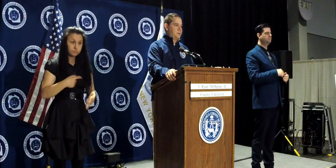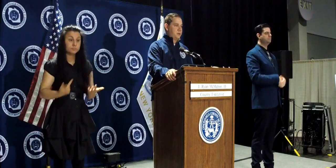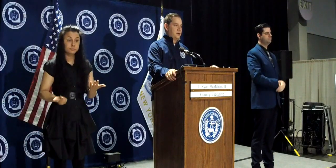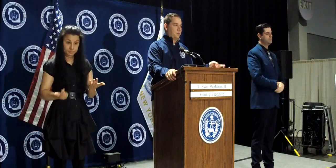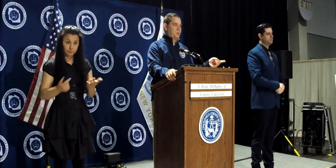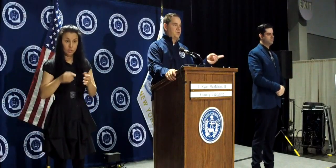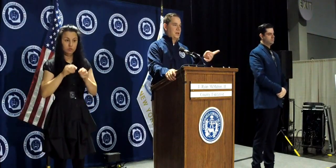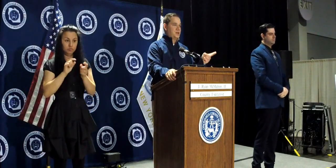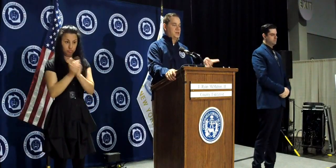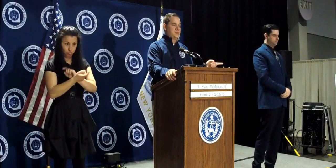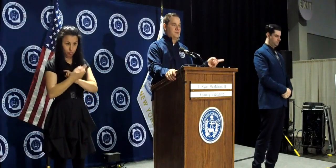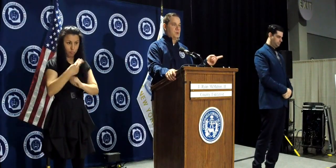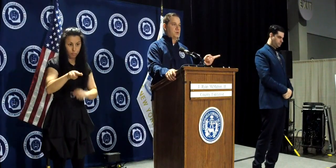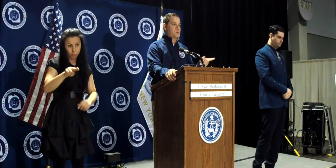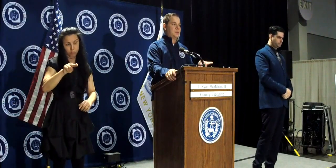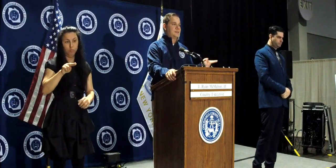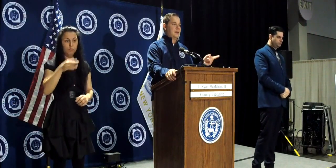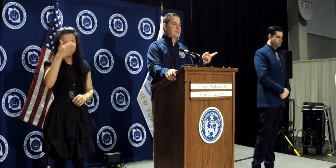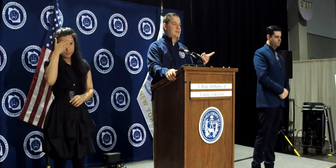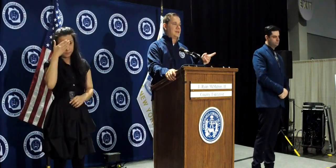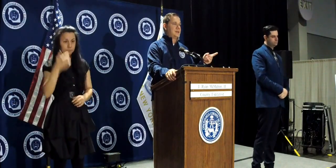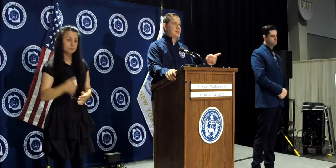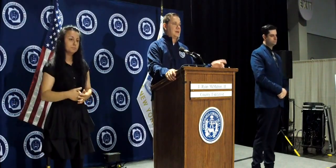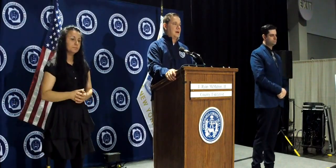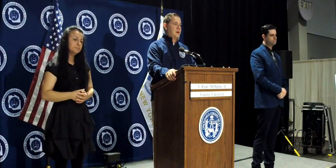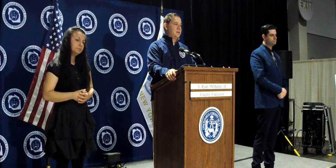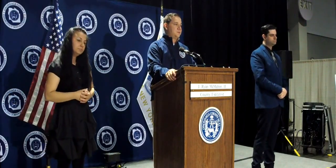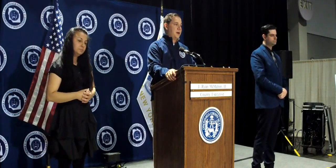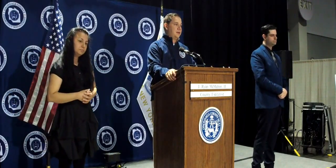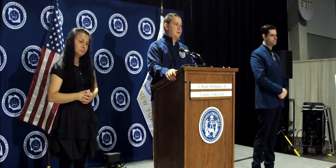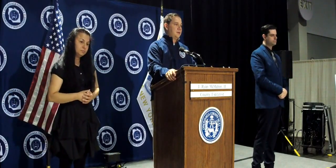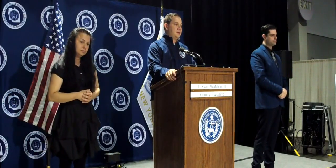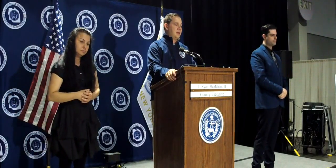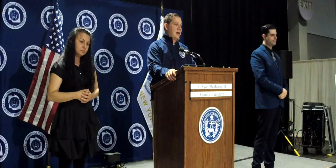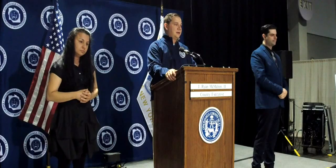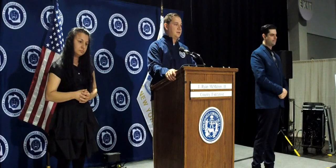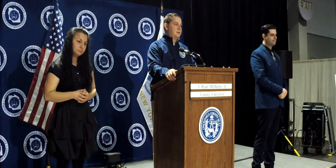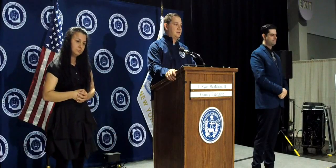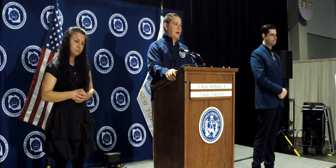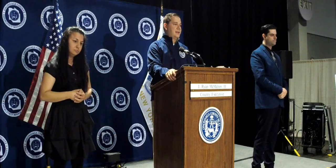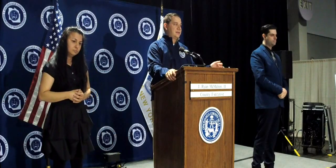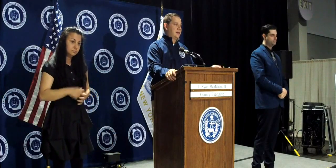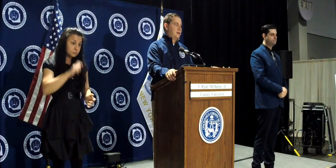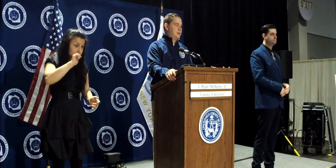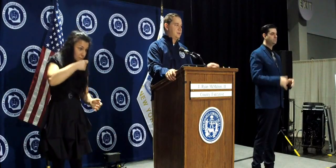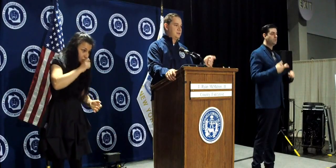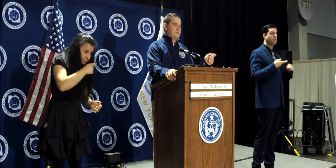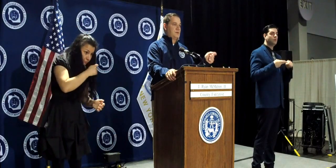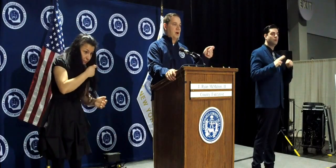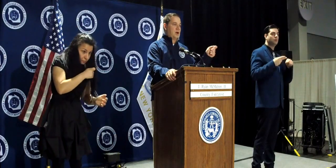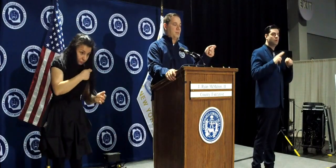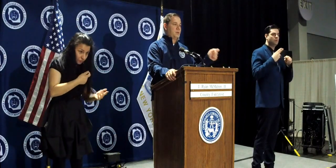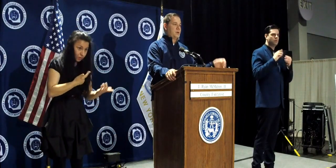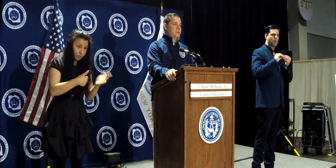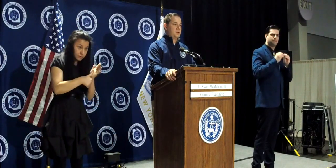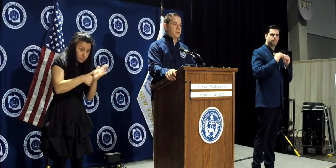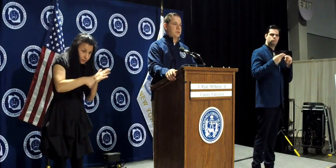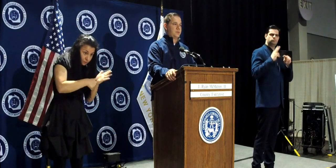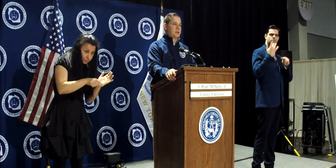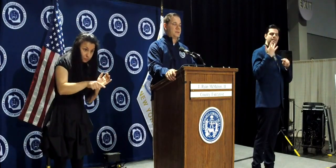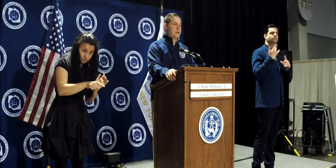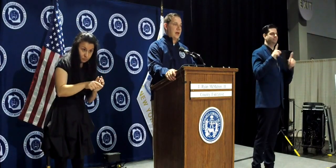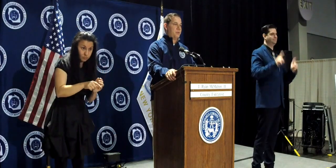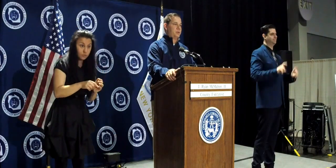the uptick in our percentages of those being tested has been that the contact cases have gone up. Did